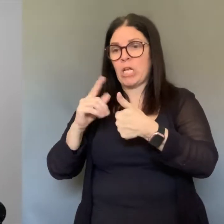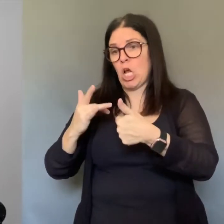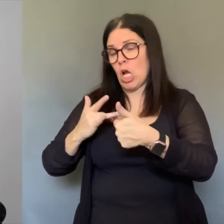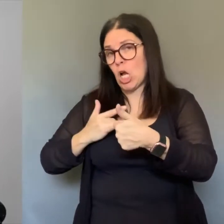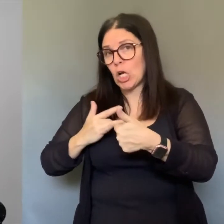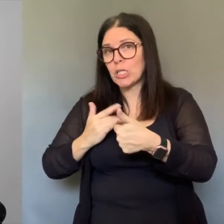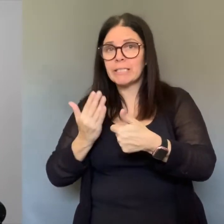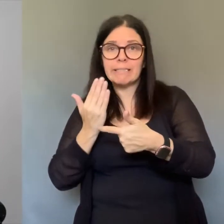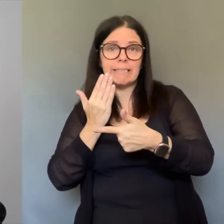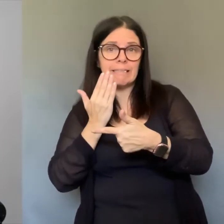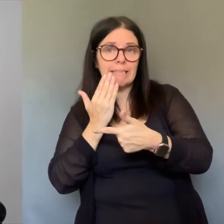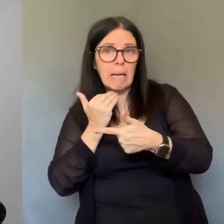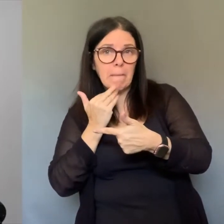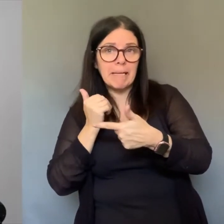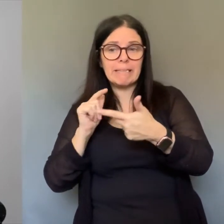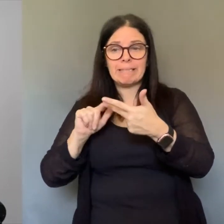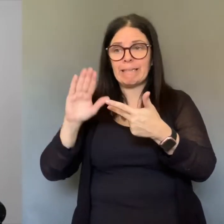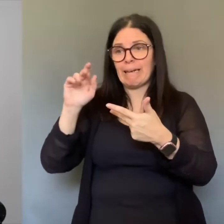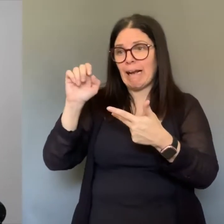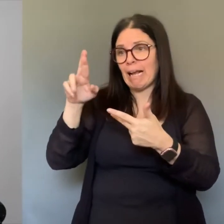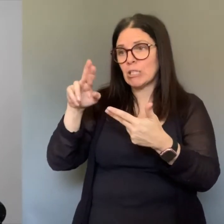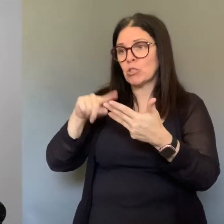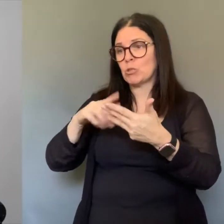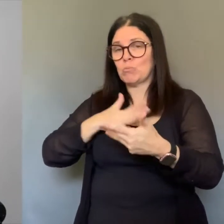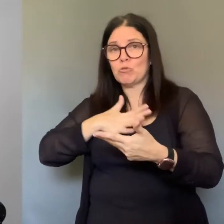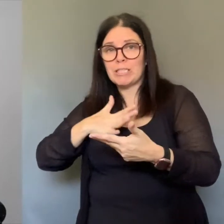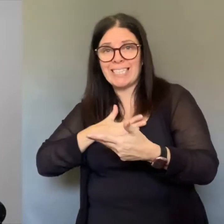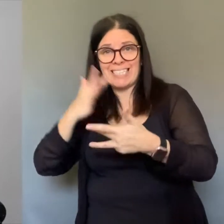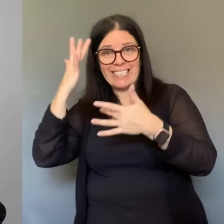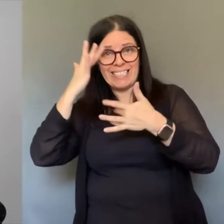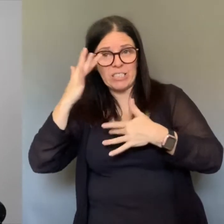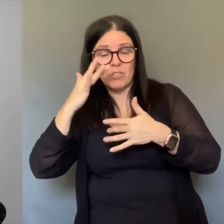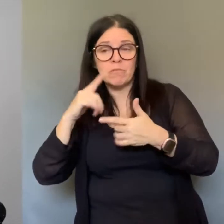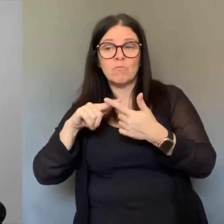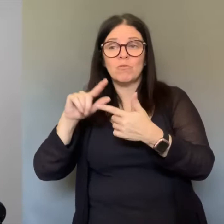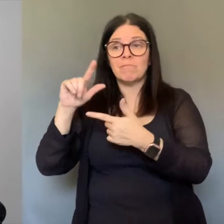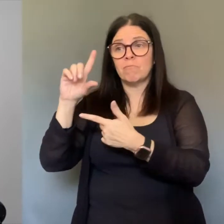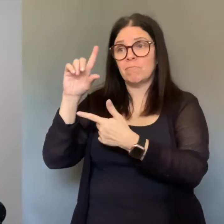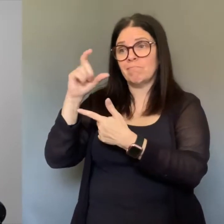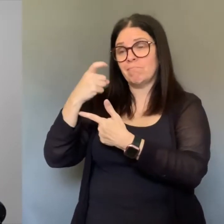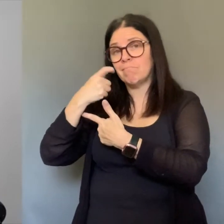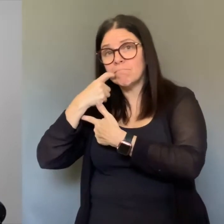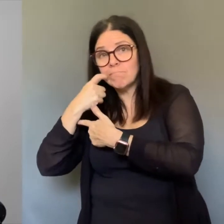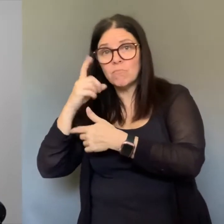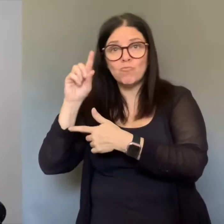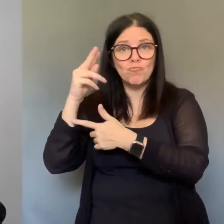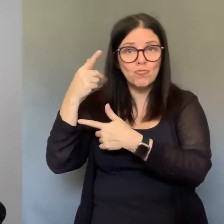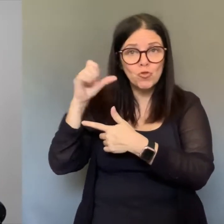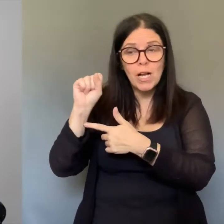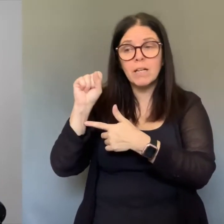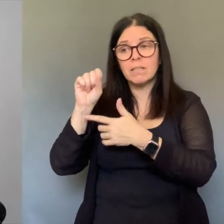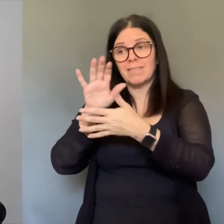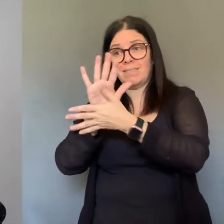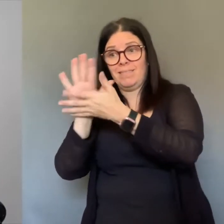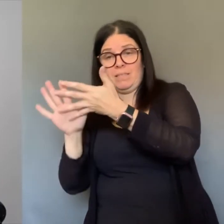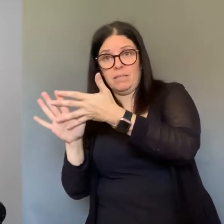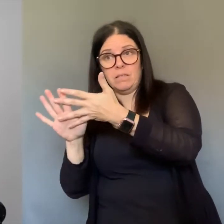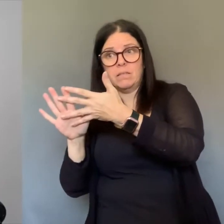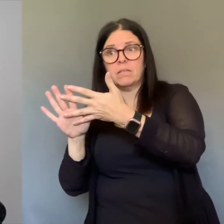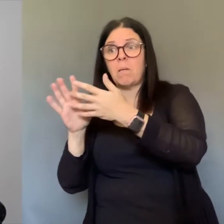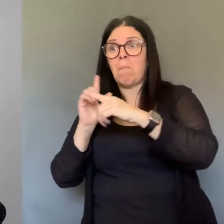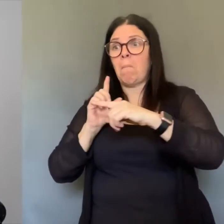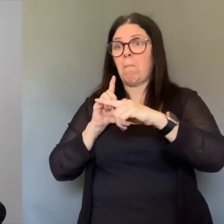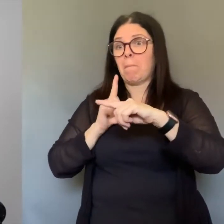and is at increased risk for COVID-19 due to a number of factors, including underlying medical conditions such as heart disease, diabetes,